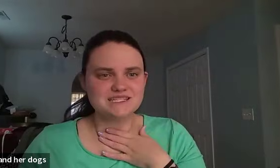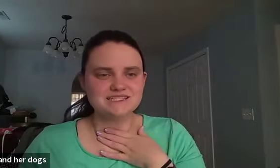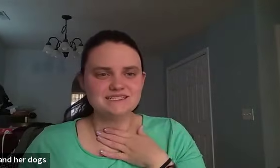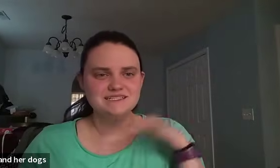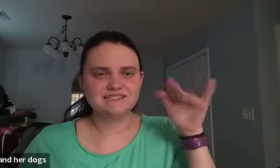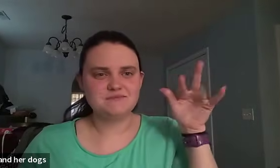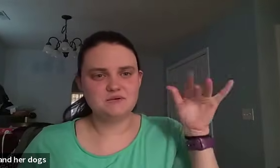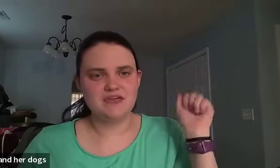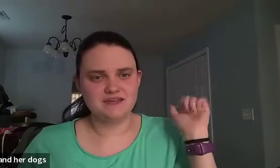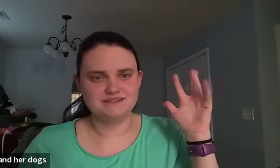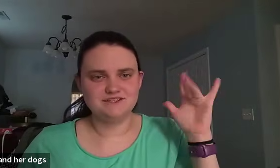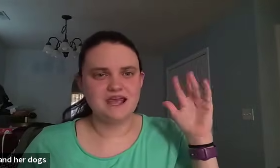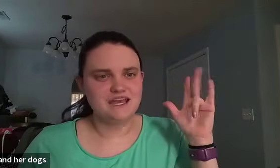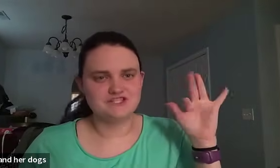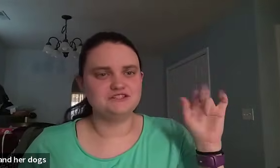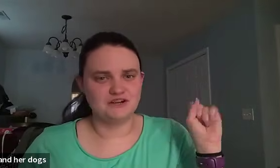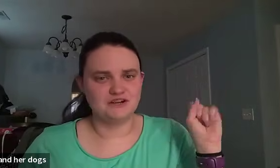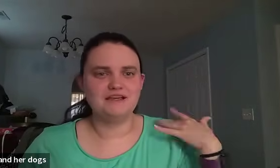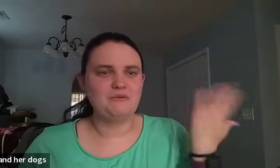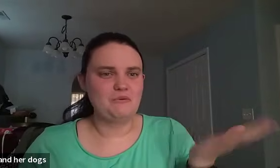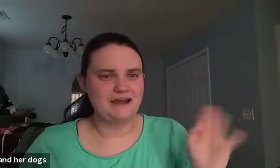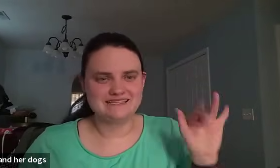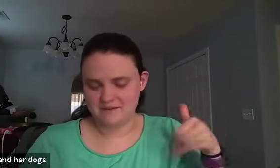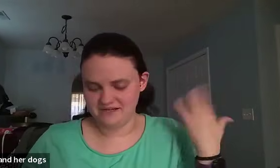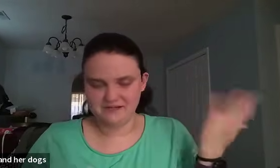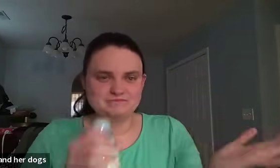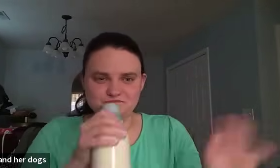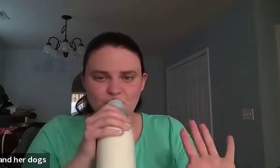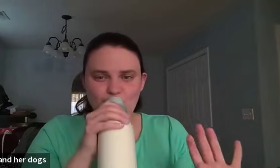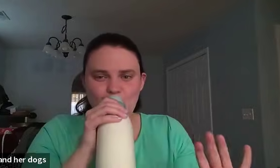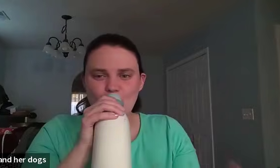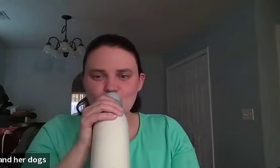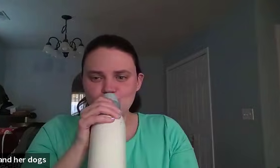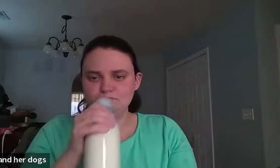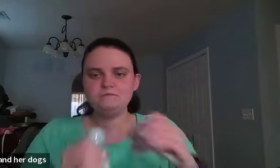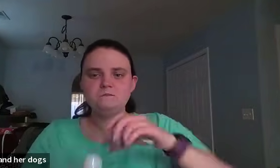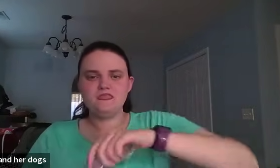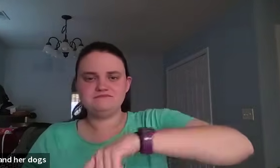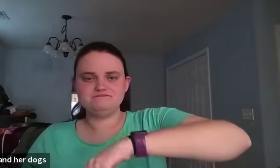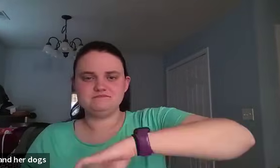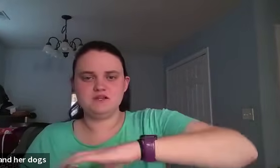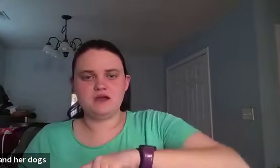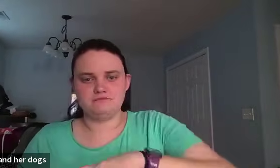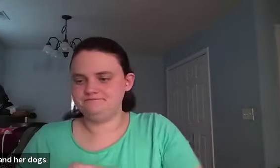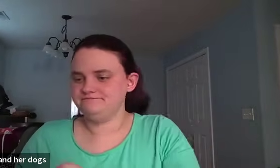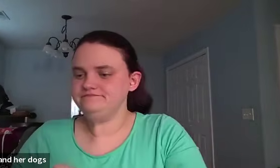hurts. Same thing with hands. Your hands start to hurt. You're like, well, what is happening? Okay.